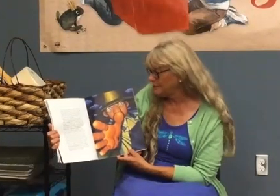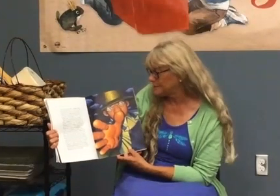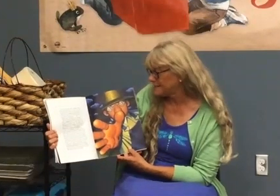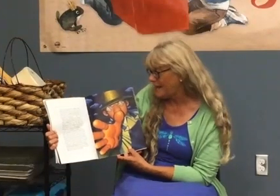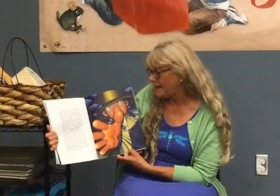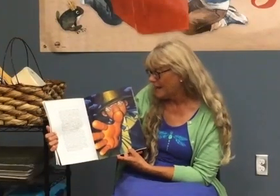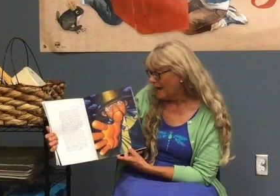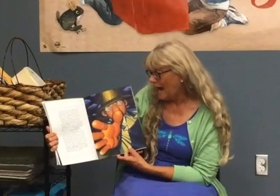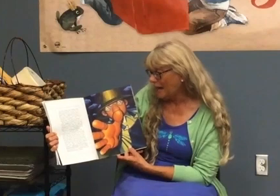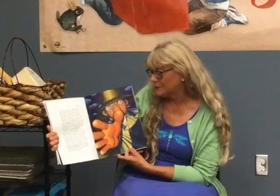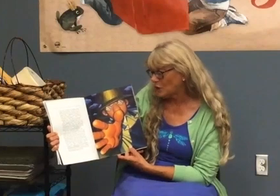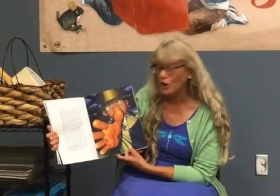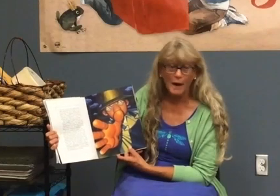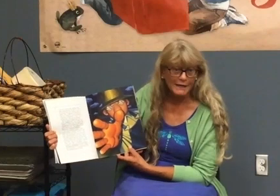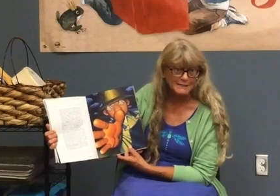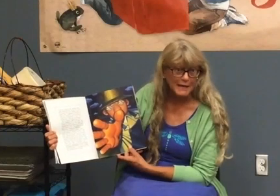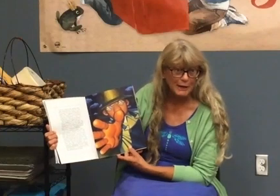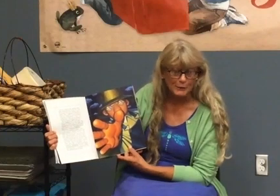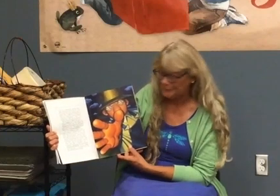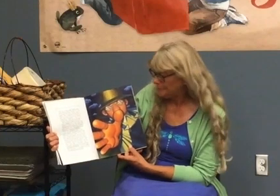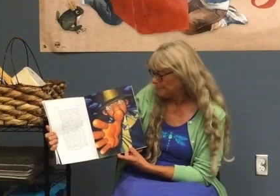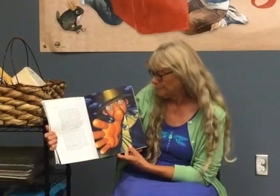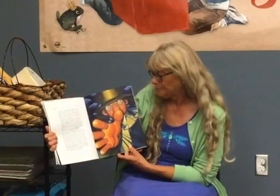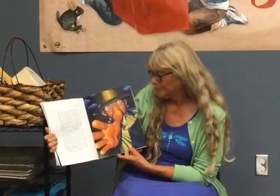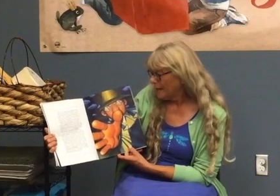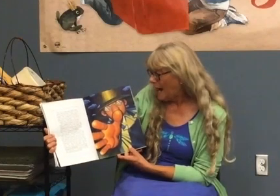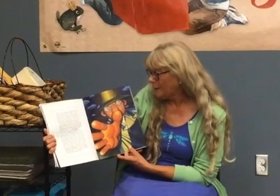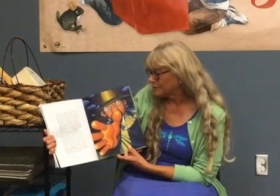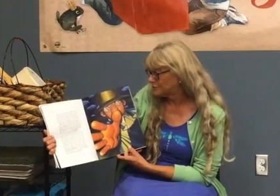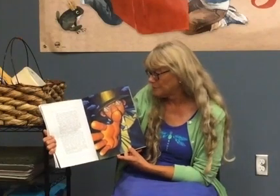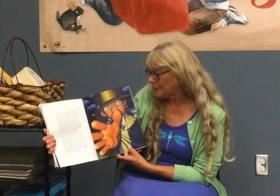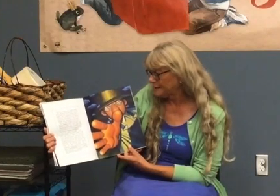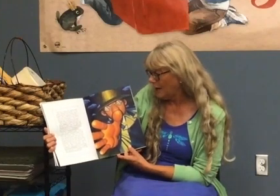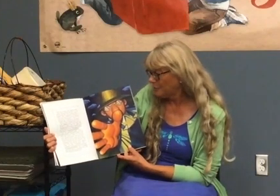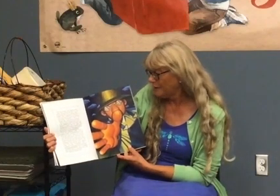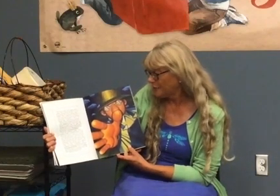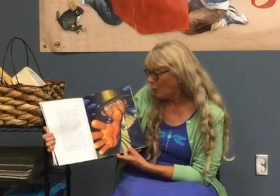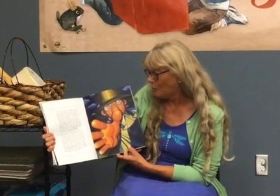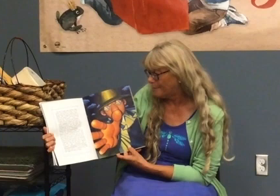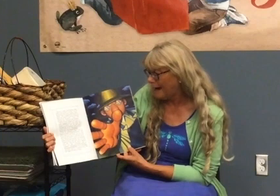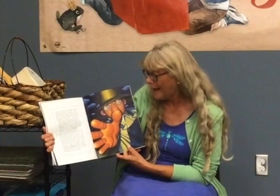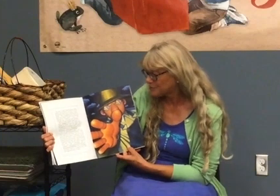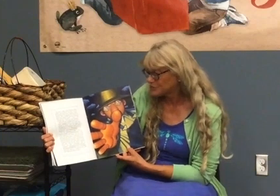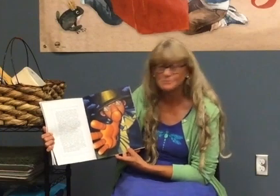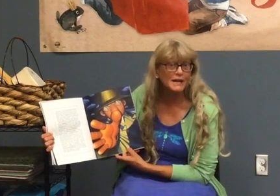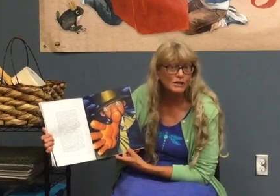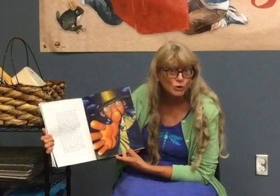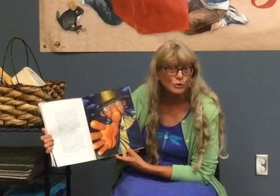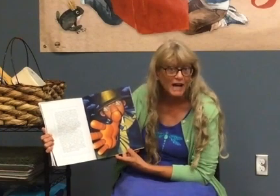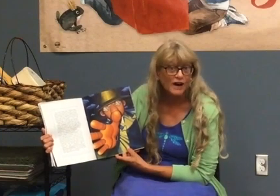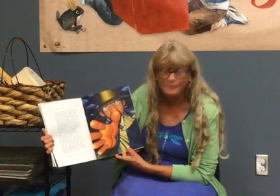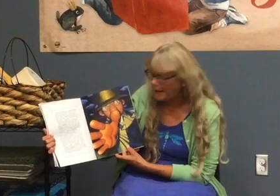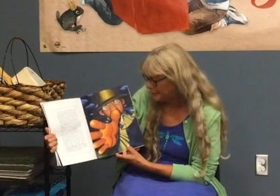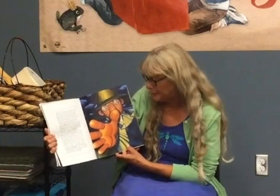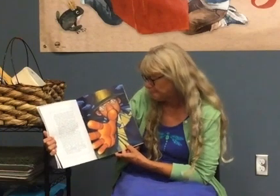I am not ashamed to say I was almighty scared. I would have jumped right down and run for home, but my eyes were just plain glued